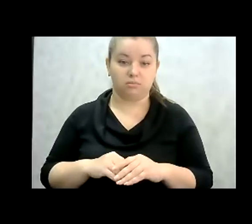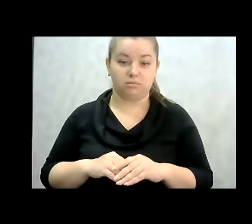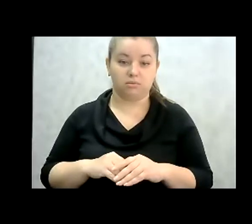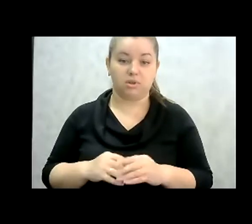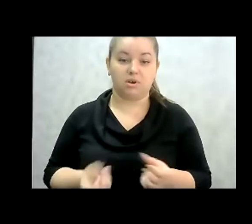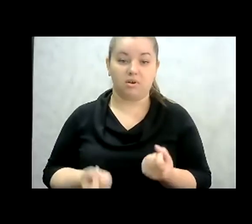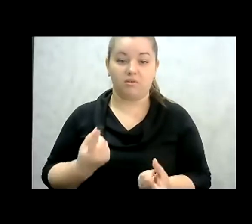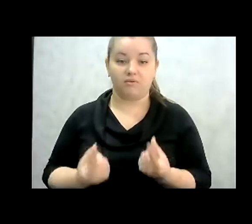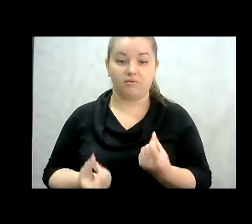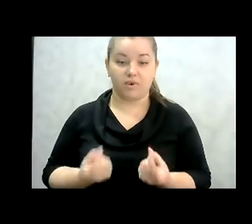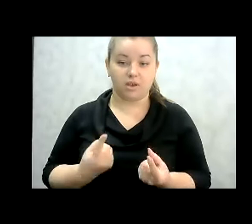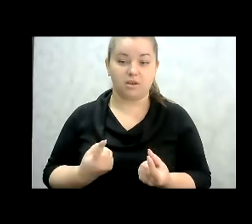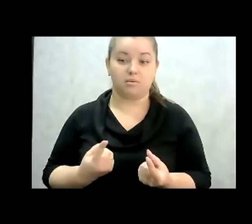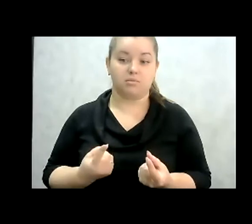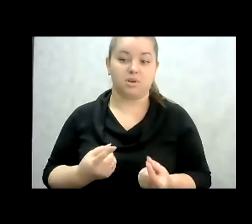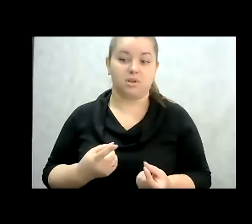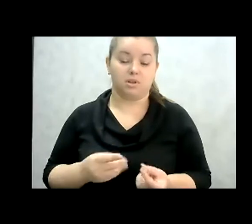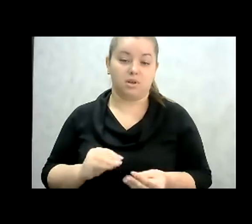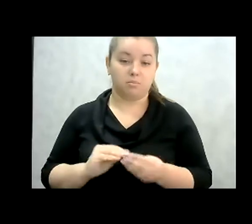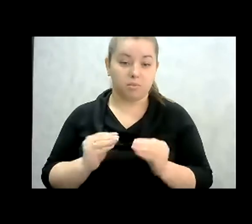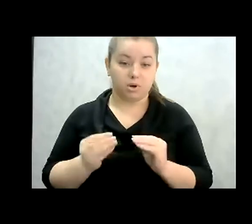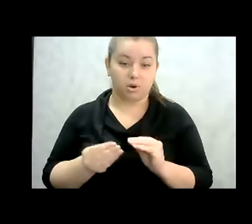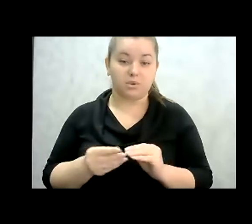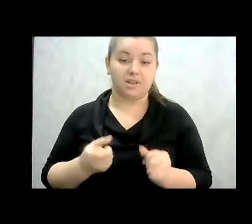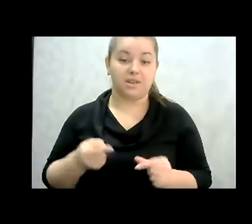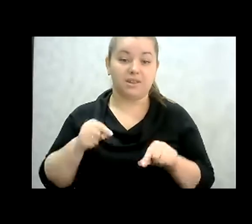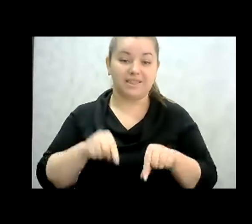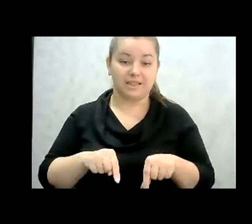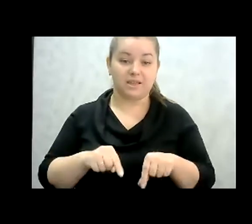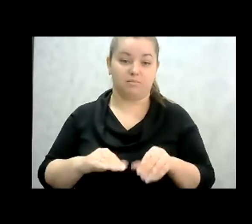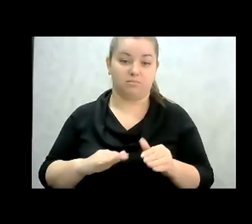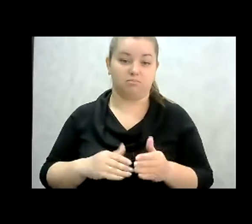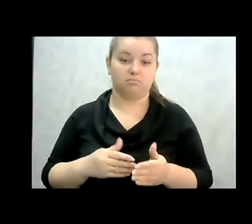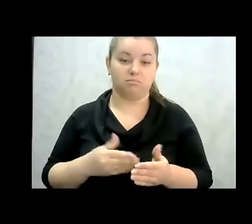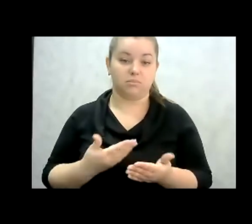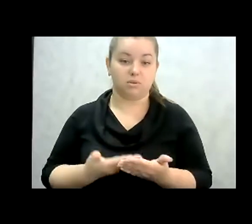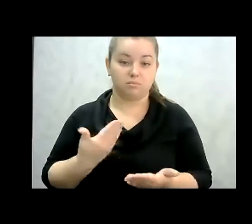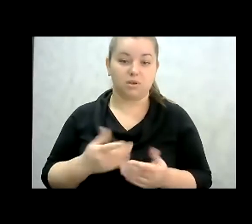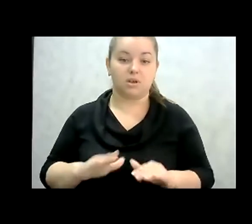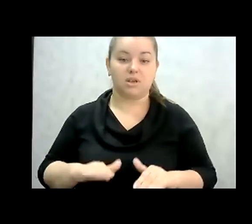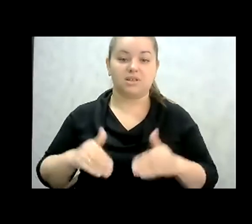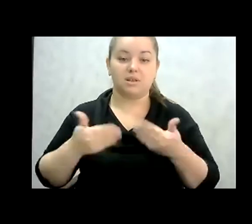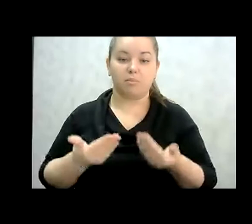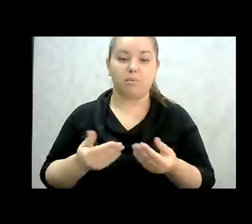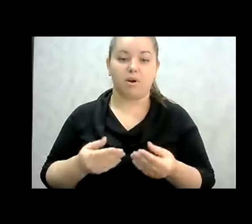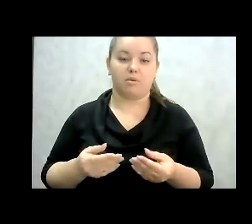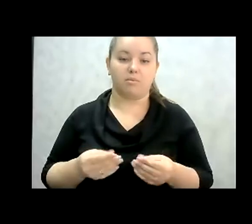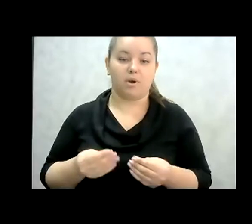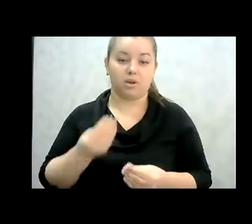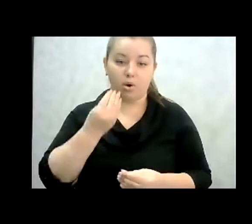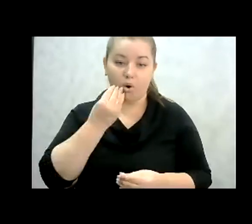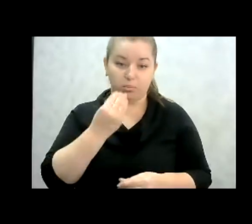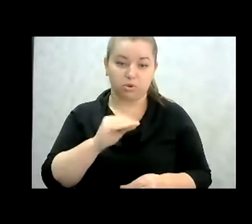in finding the best possible solutions, as well as in identifying the most